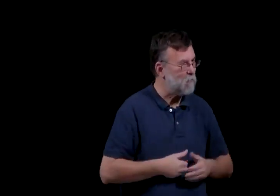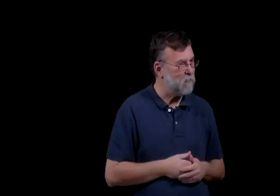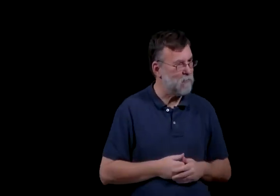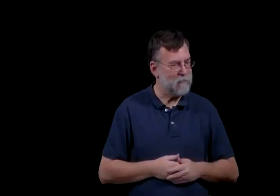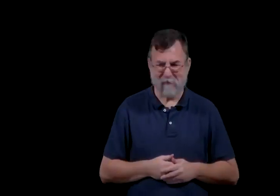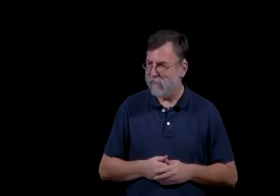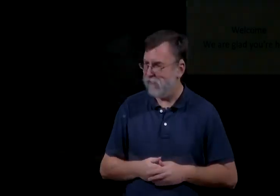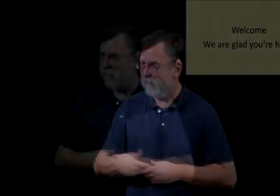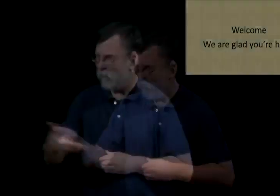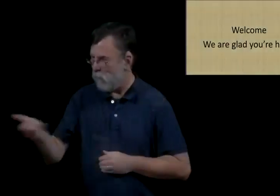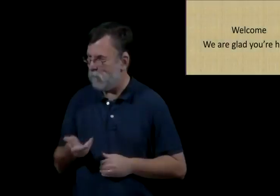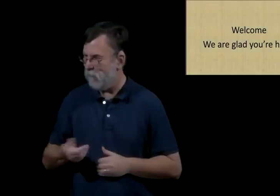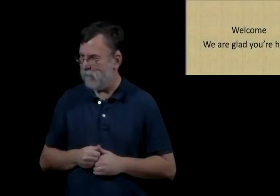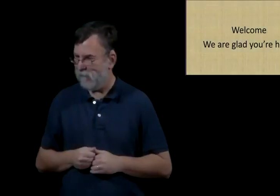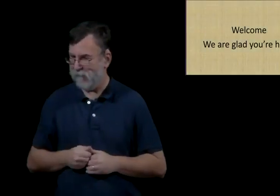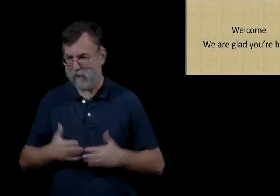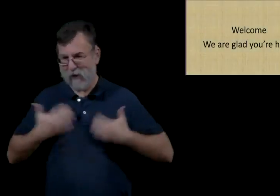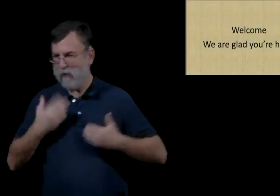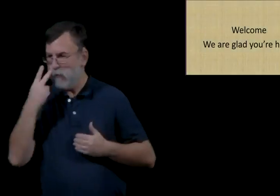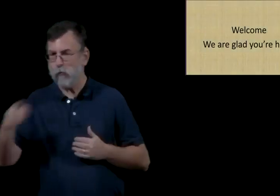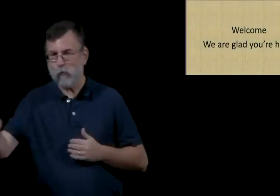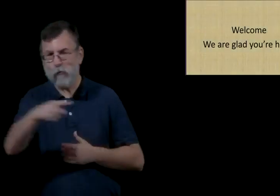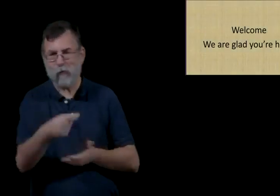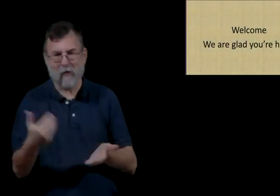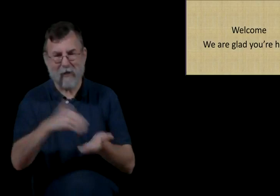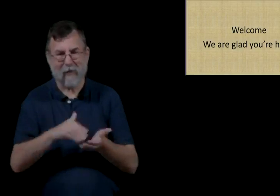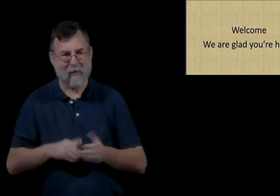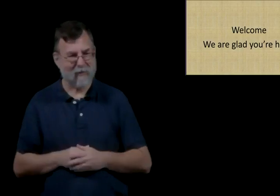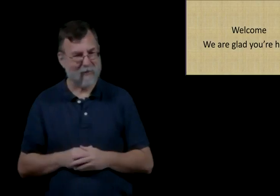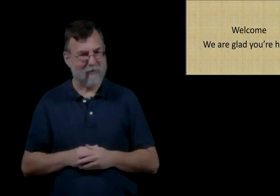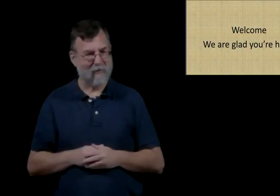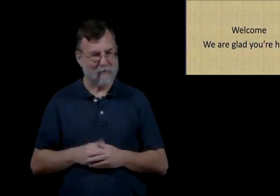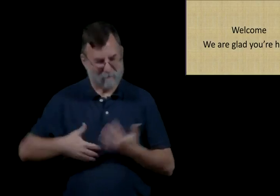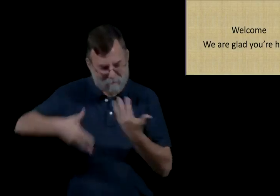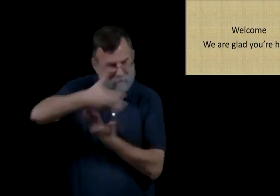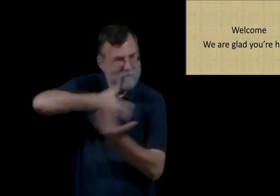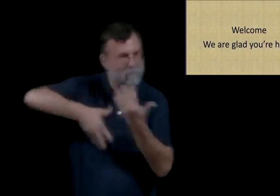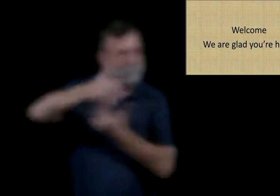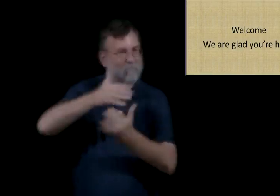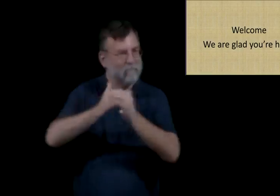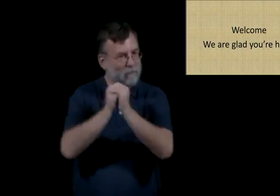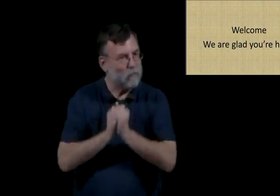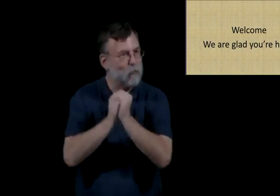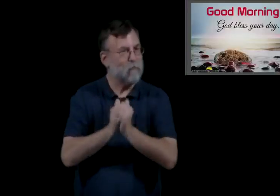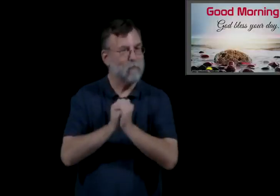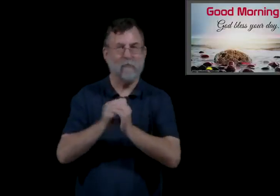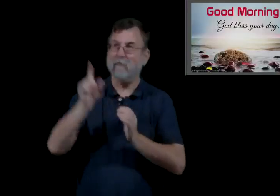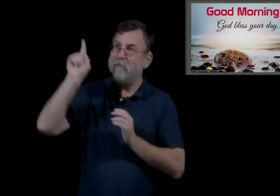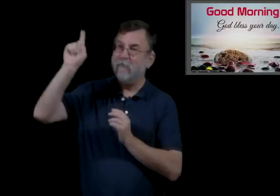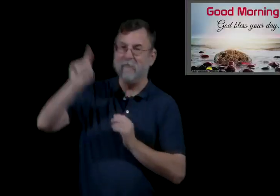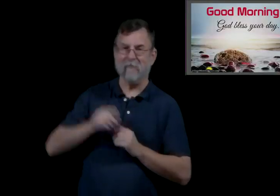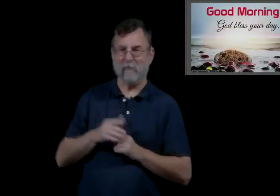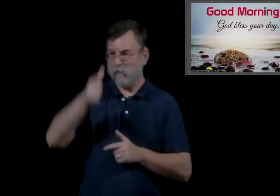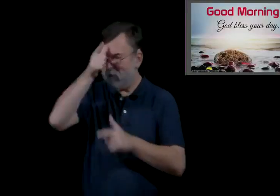Okay, again, welcome, everyone. We're glad you're participating this morning. Good to see you here this morning to worship our